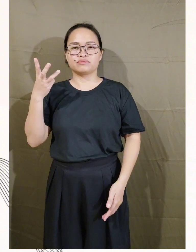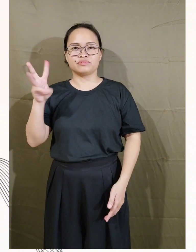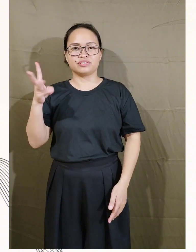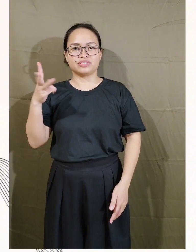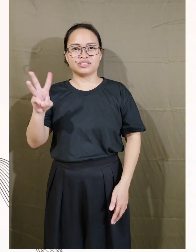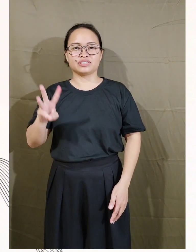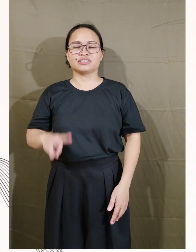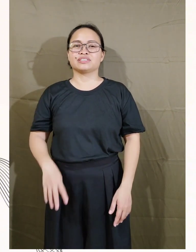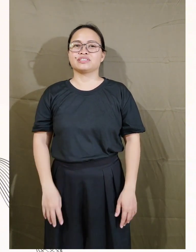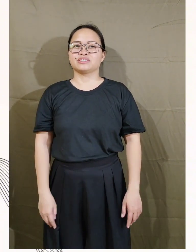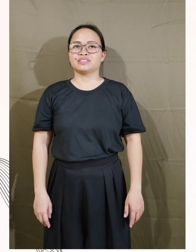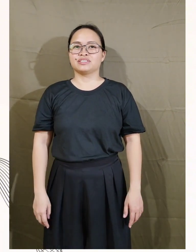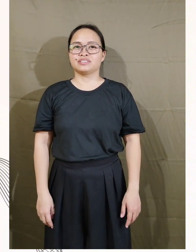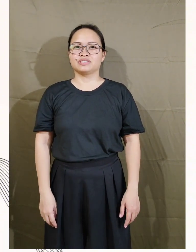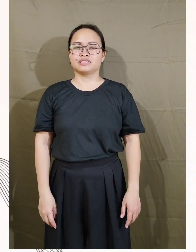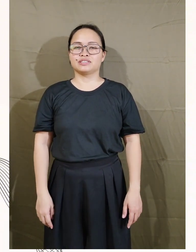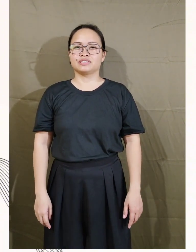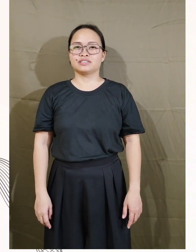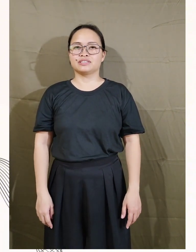1,416.